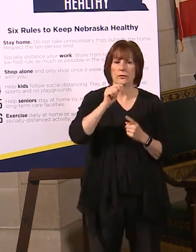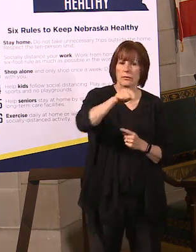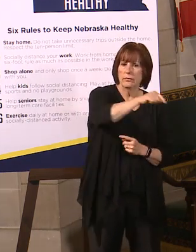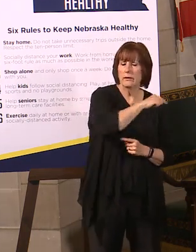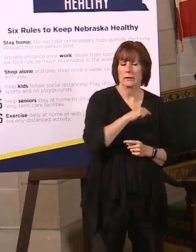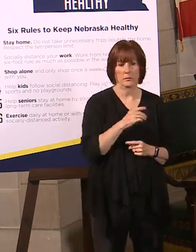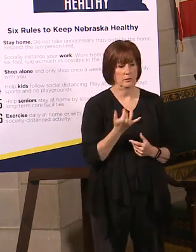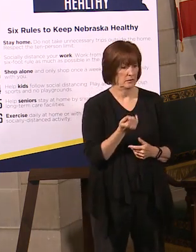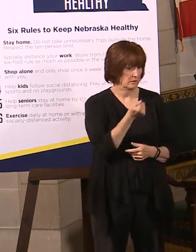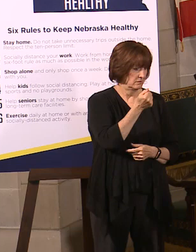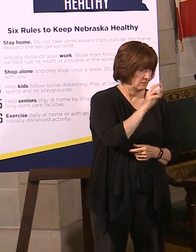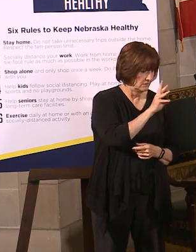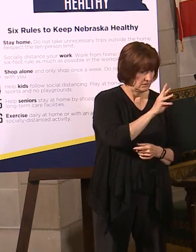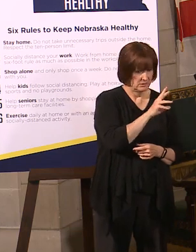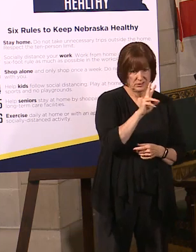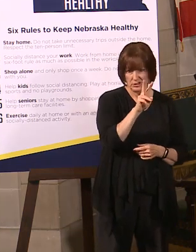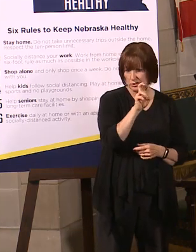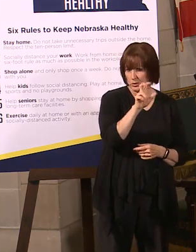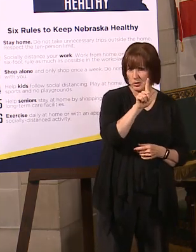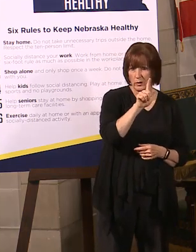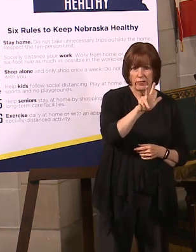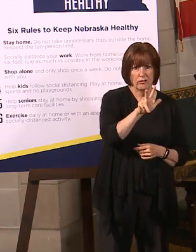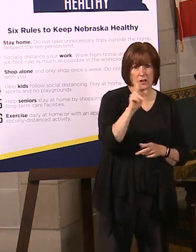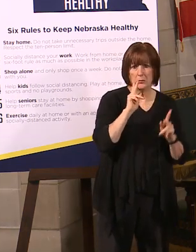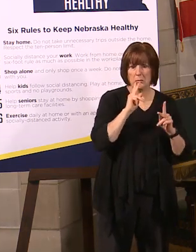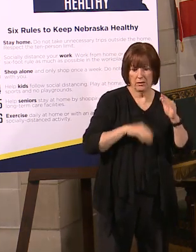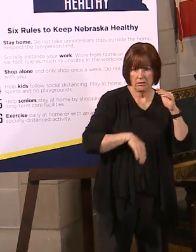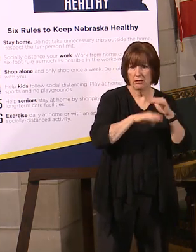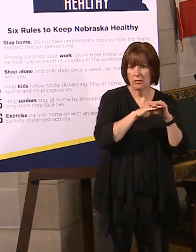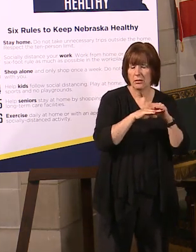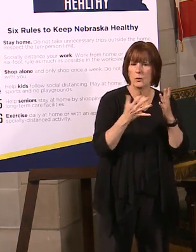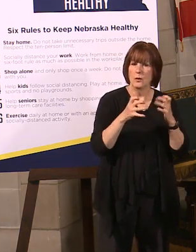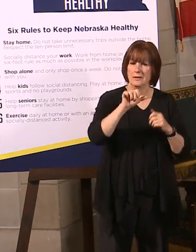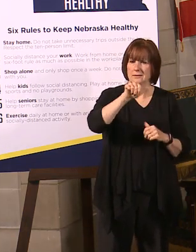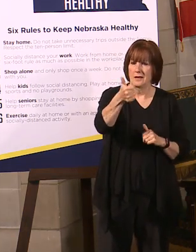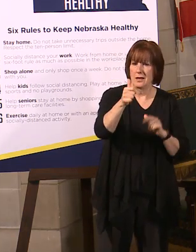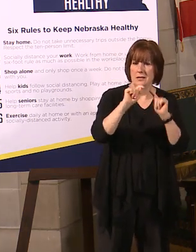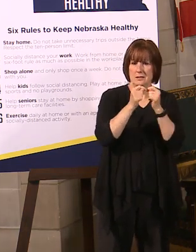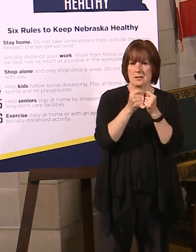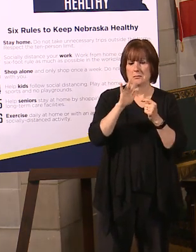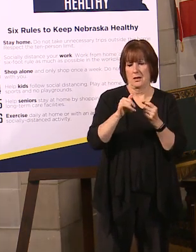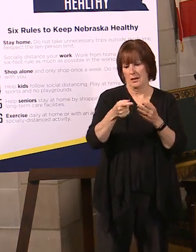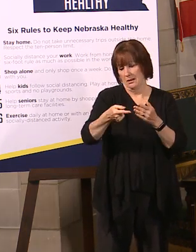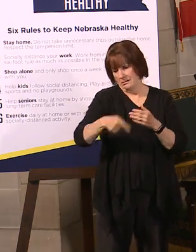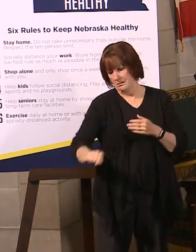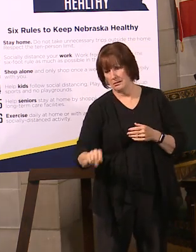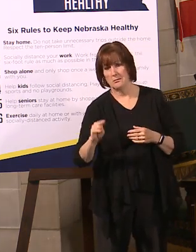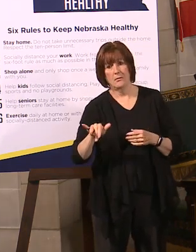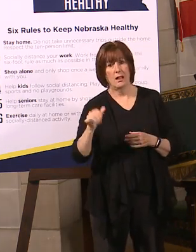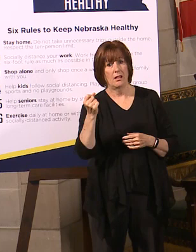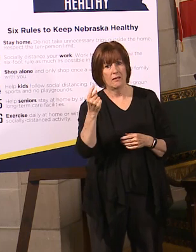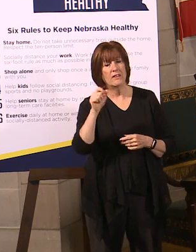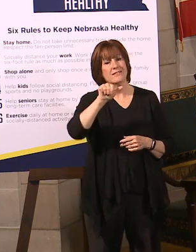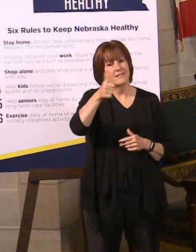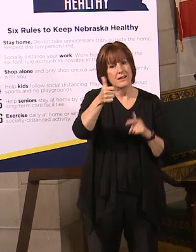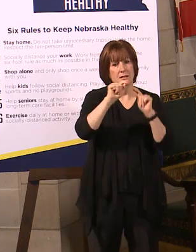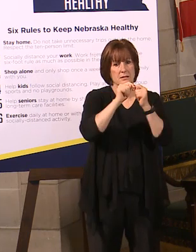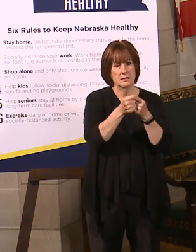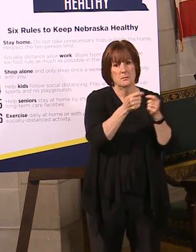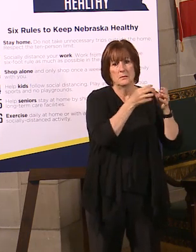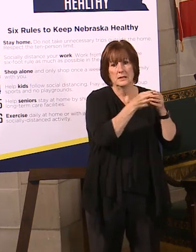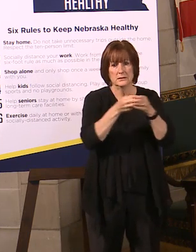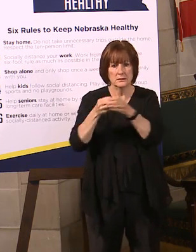about 223 people. We're moving to get up to 10 teams by the end of next week. So by May 11th, we should have 10 of those teams out